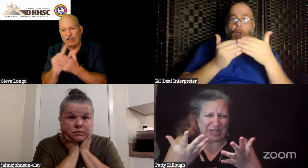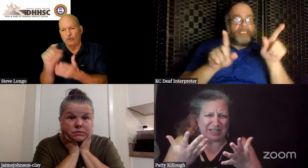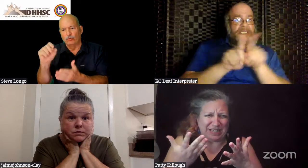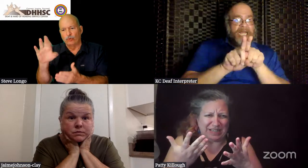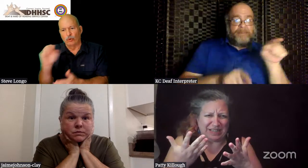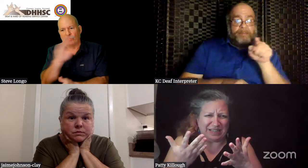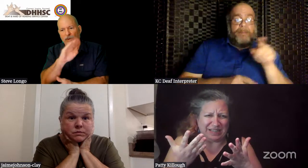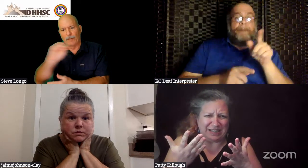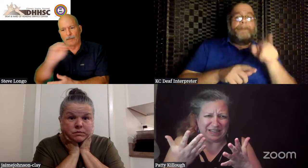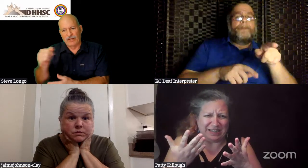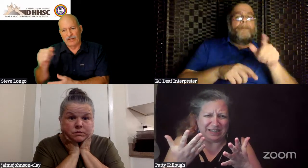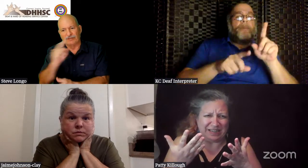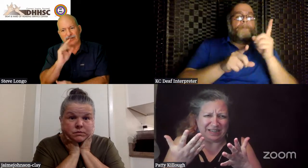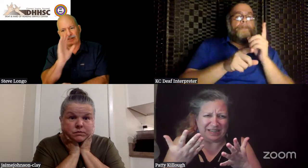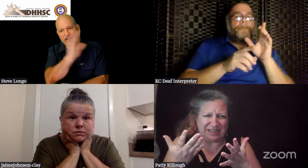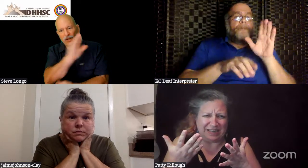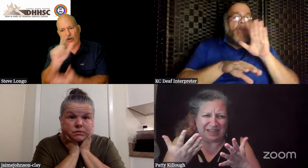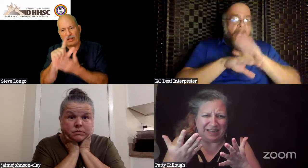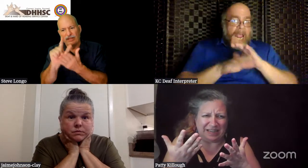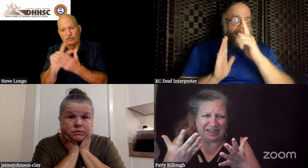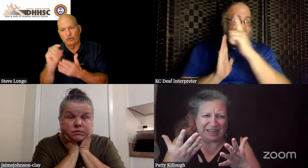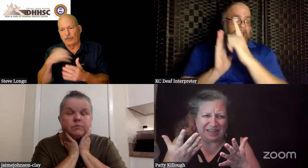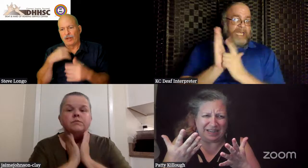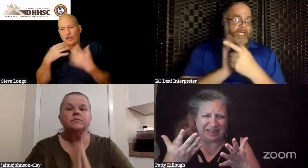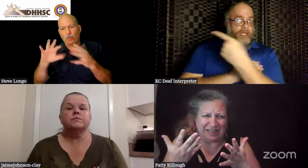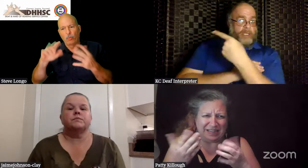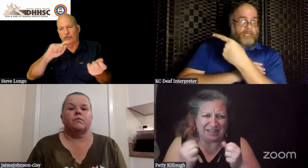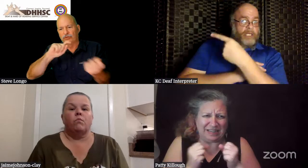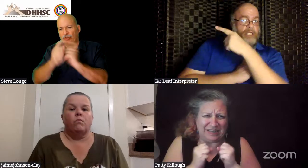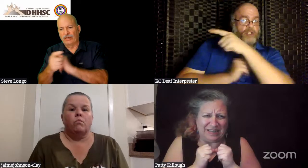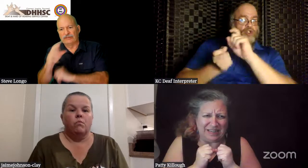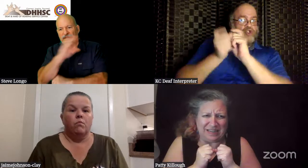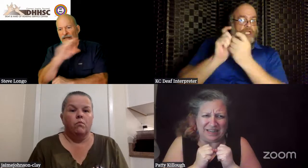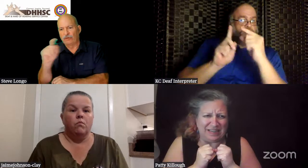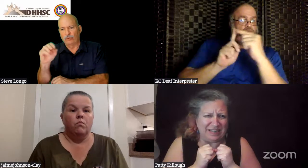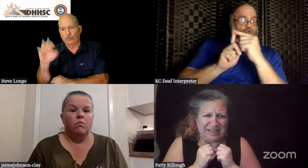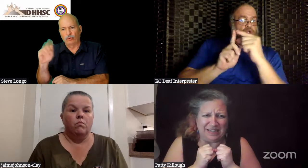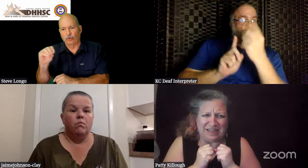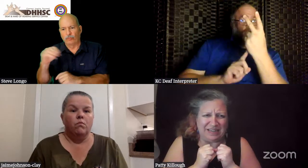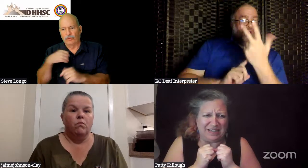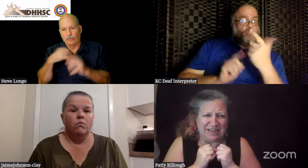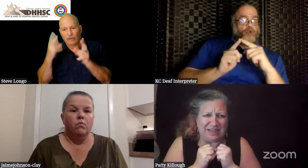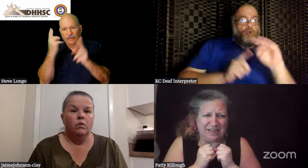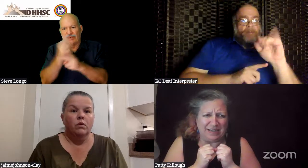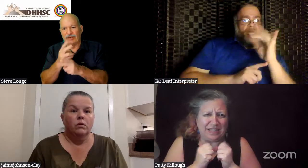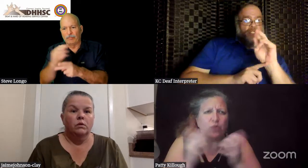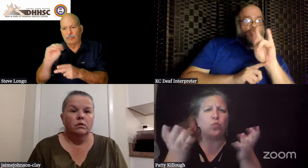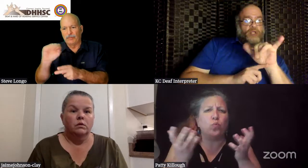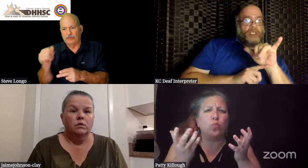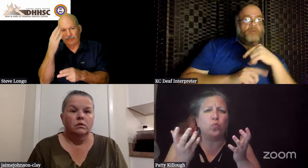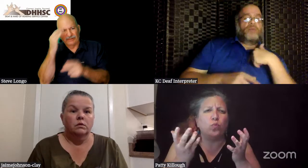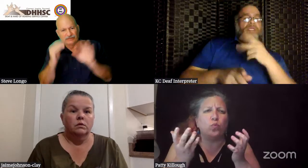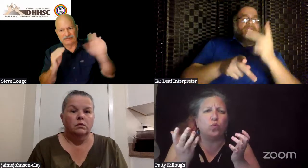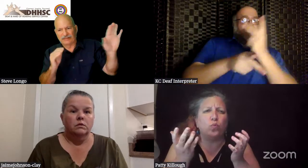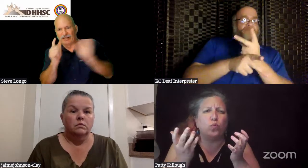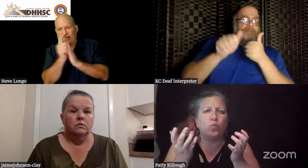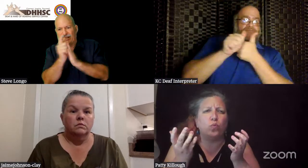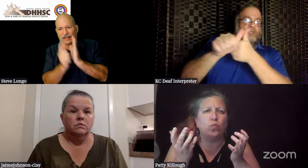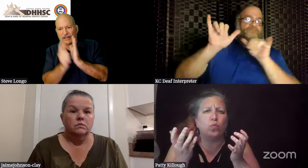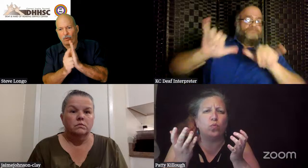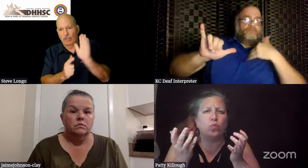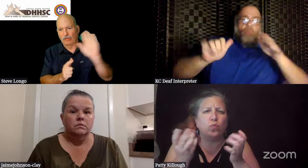that. And Steve is saying, yes, it looks very, very similar, but from a legal standpoint, that was their terminology.